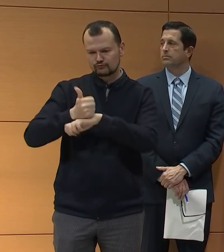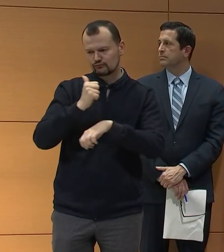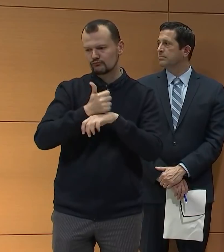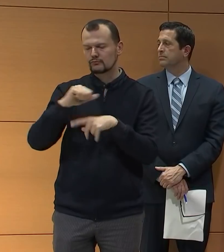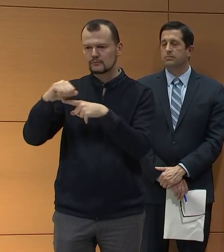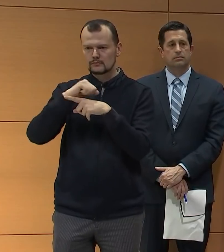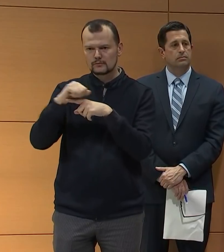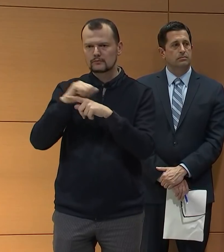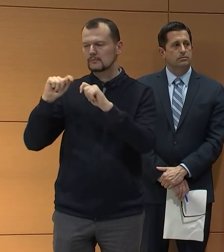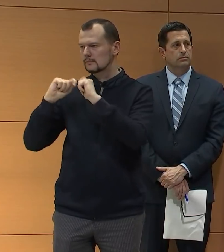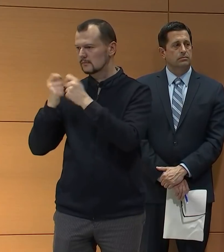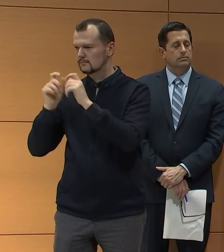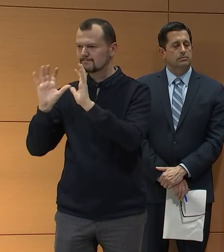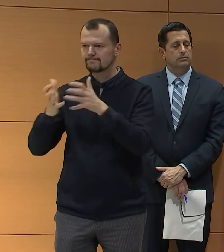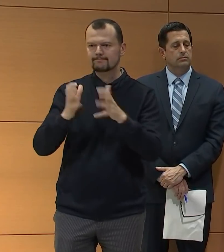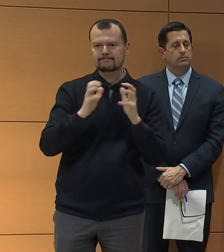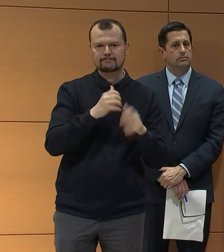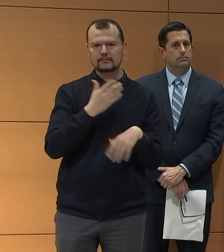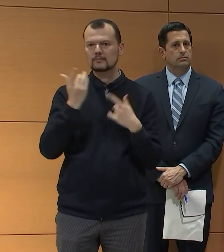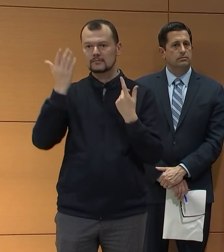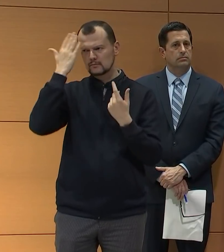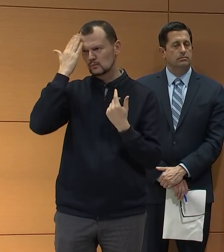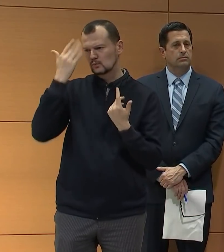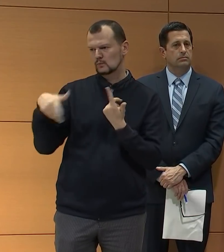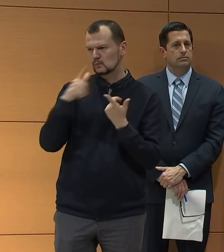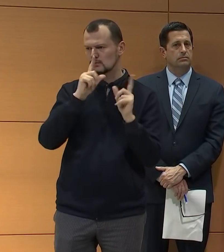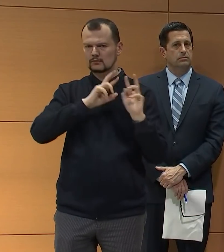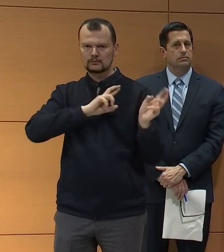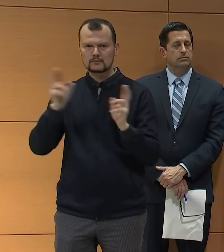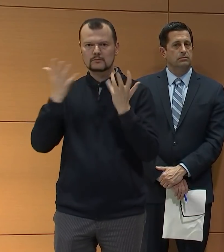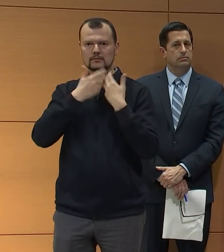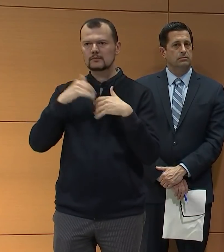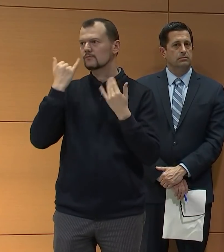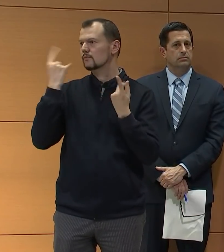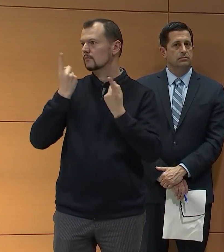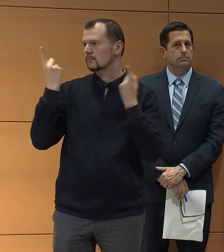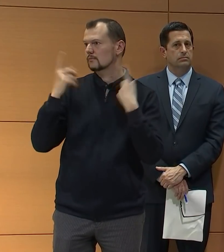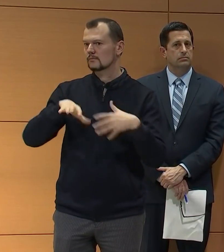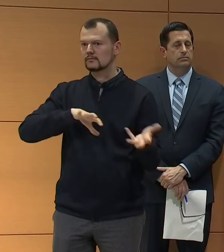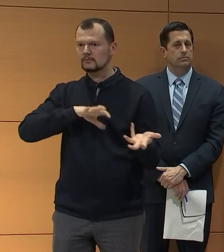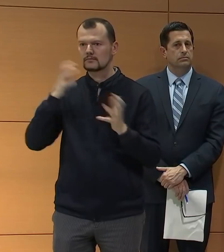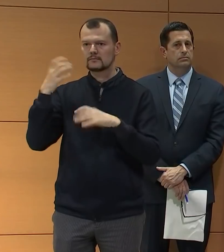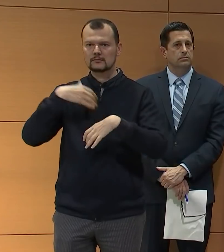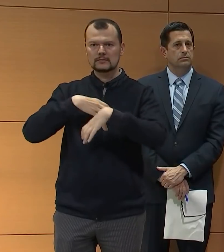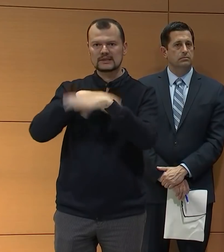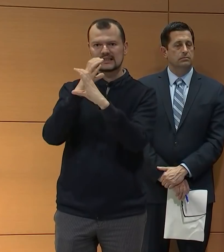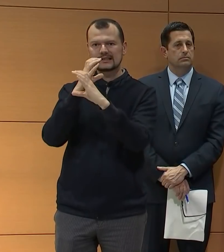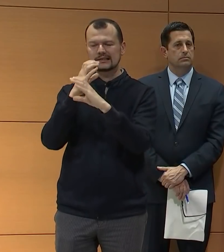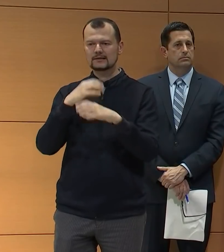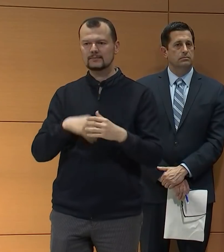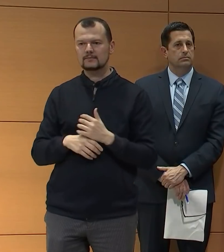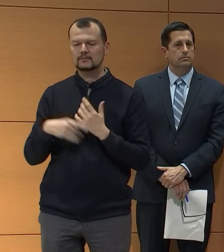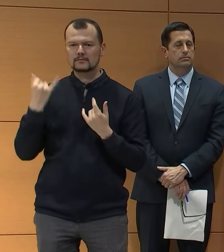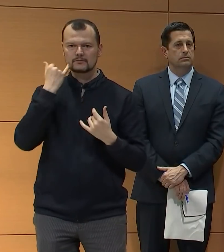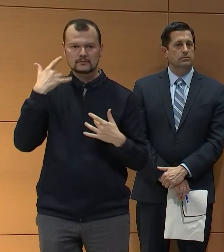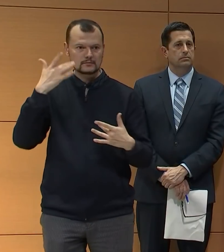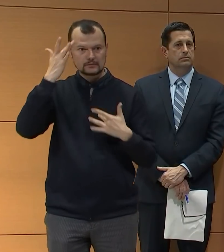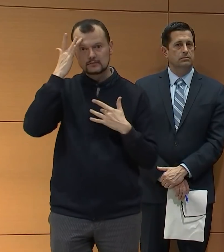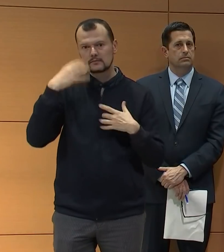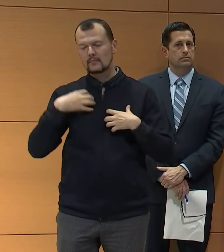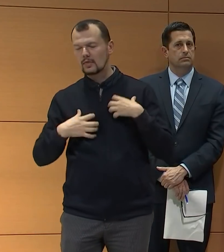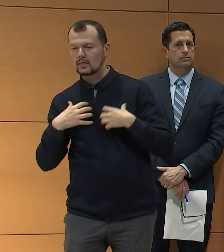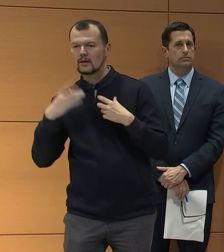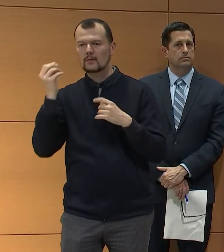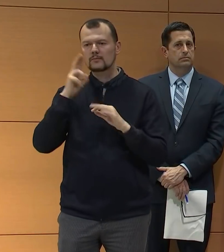what we do every day, which is infection prevention, taking care of patients with respiratory and other infectious diseases. So this didn't catch us off guard at all.